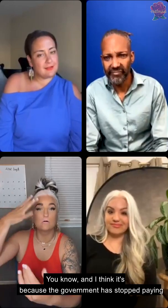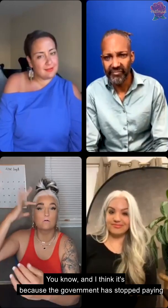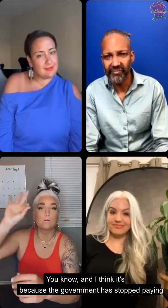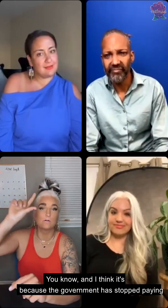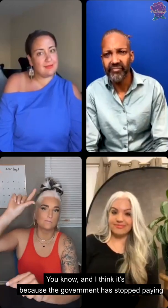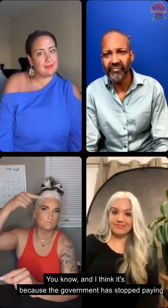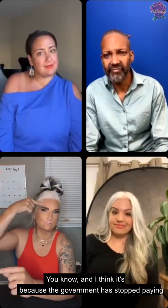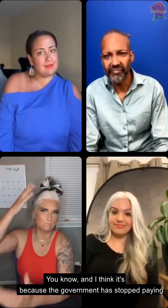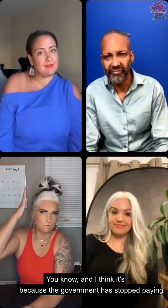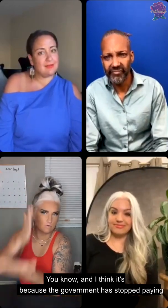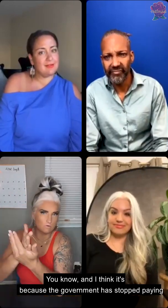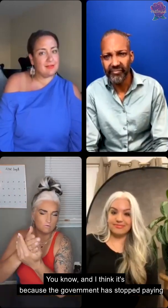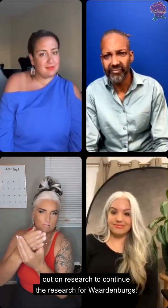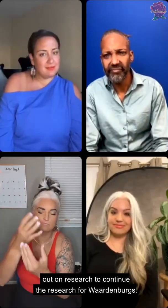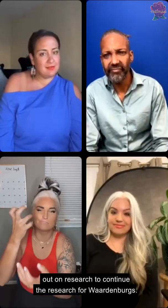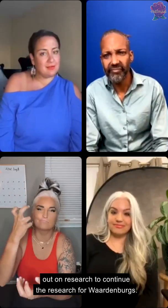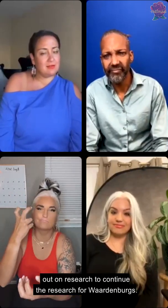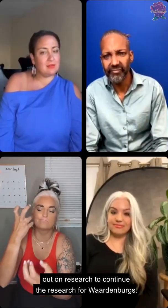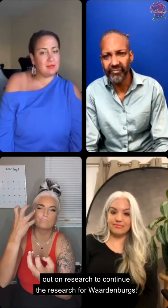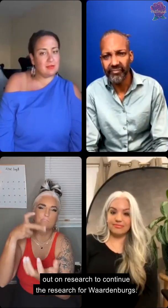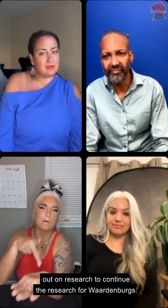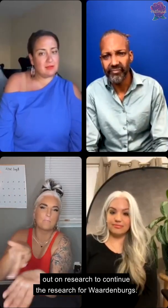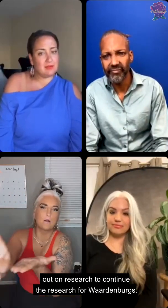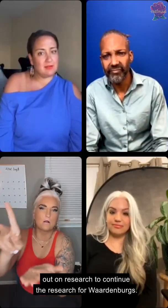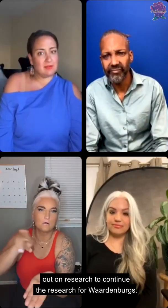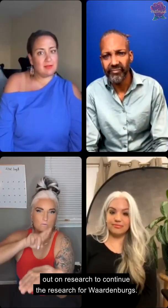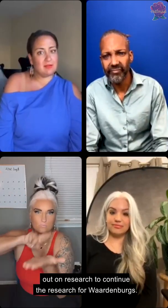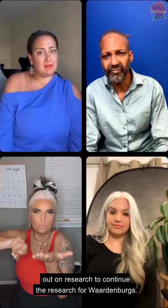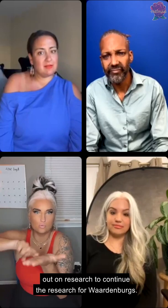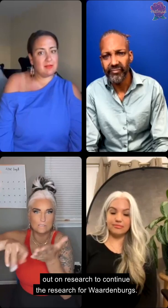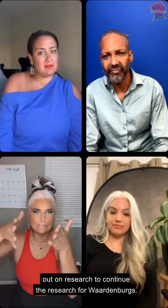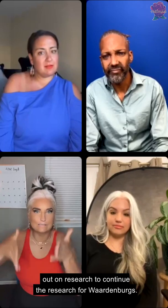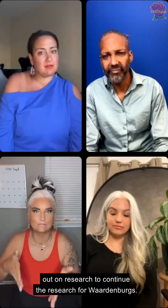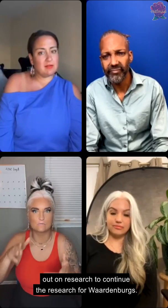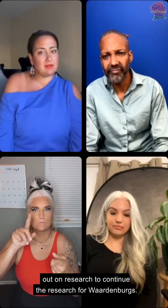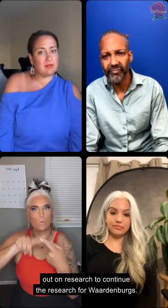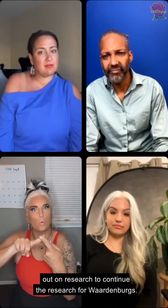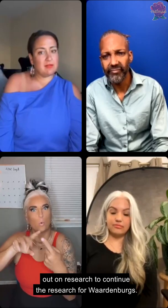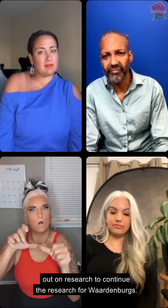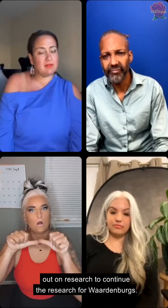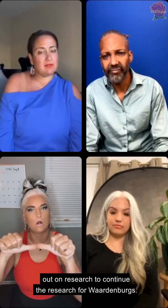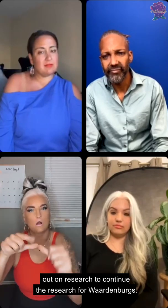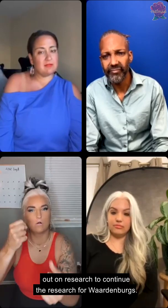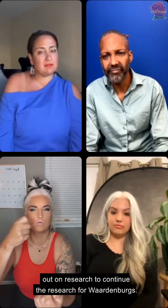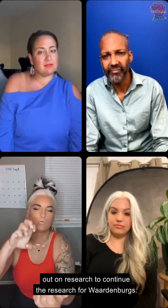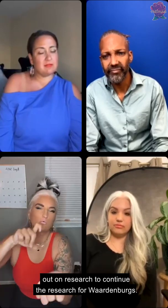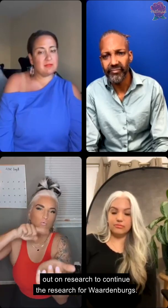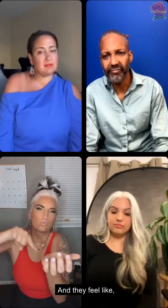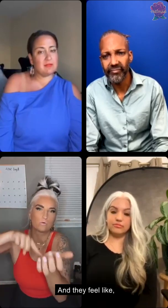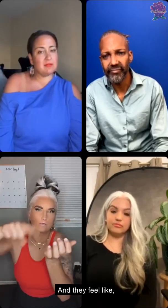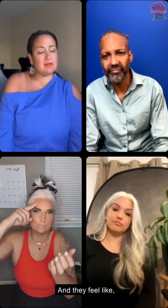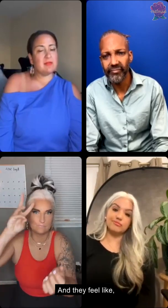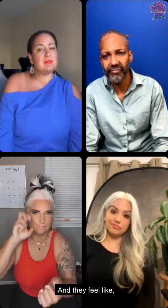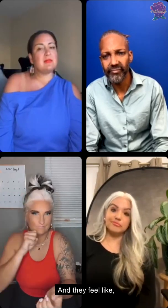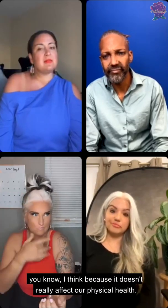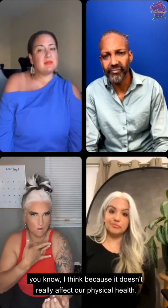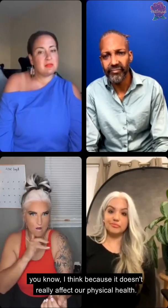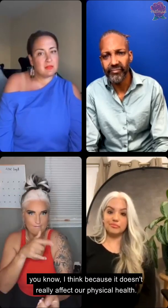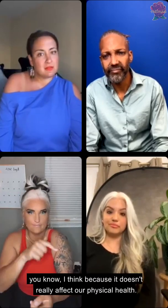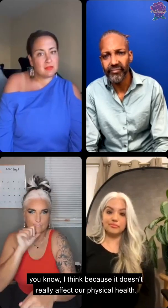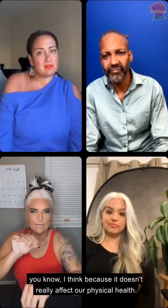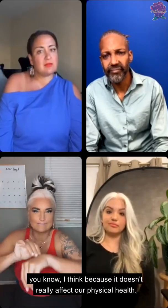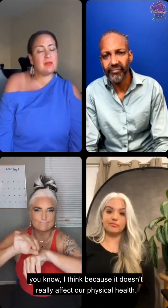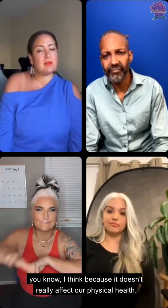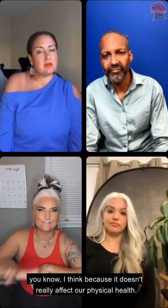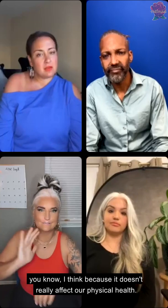think it's because the government has stopped paying out on research to continue the research for Wardenbergs. And I